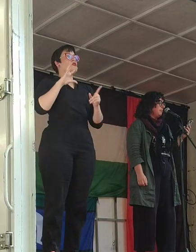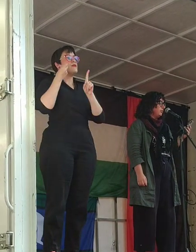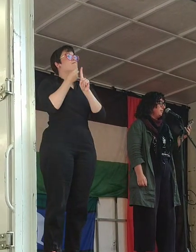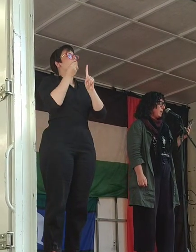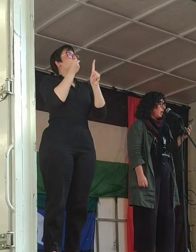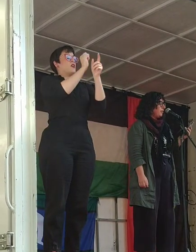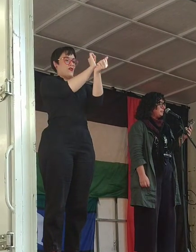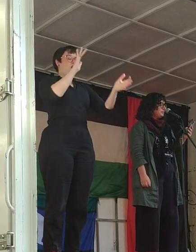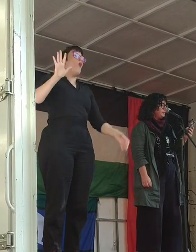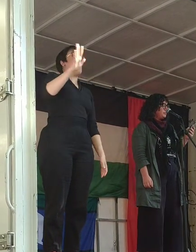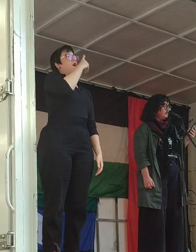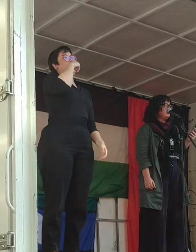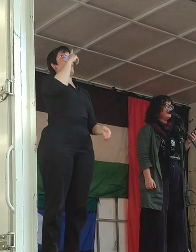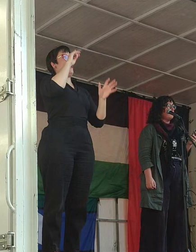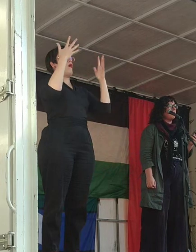liberation of all people.